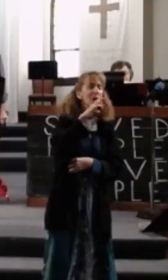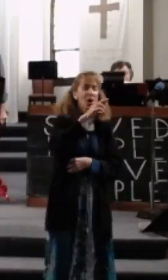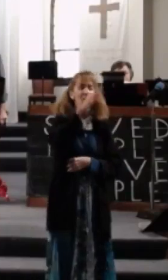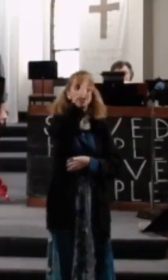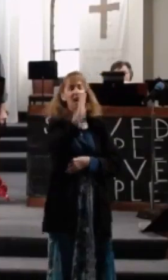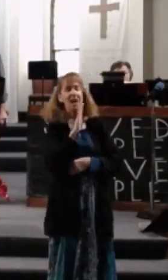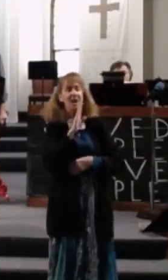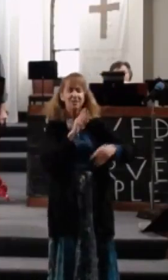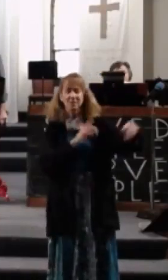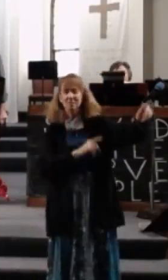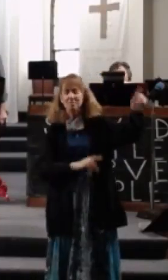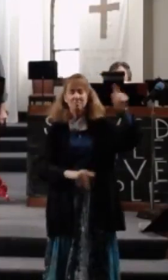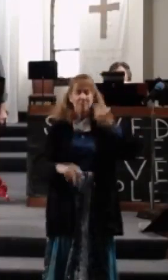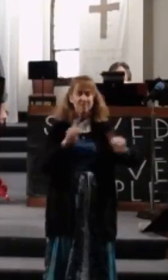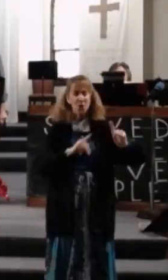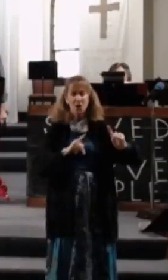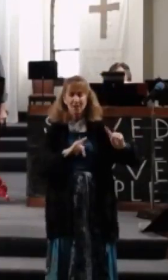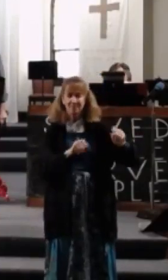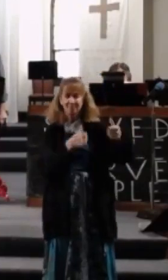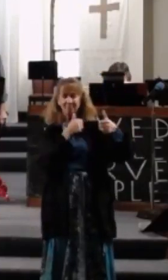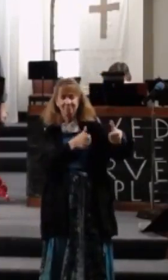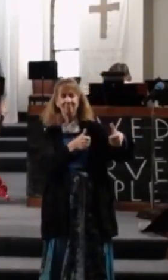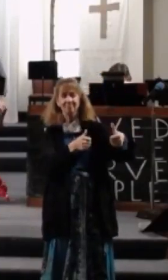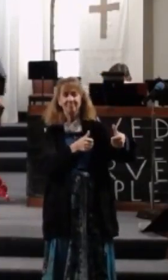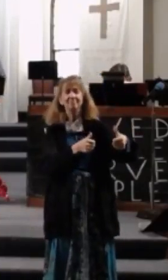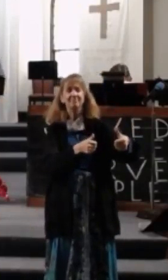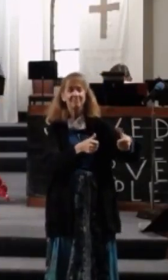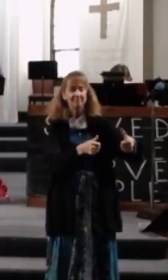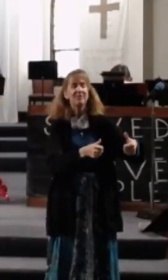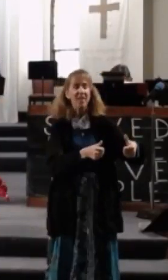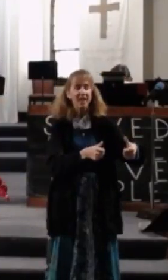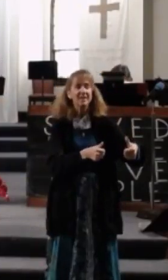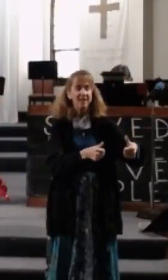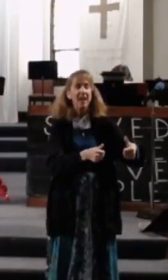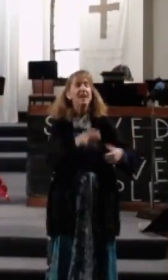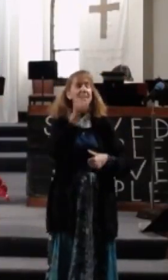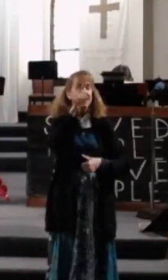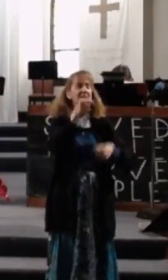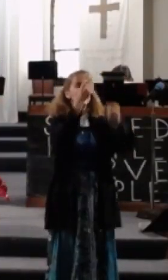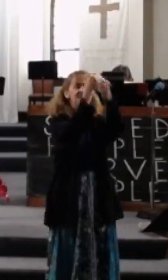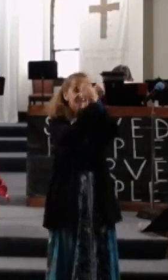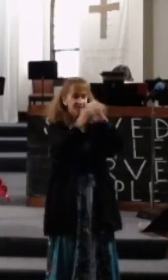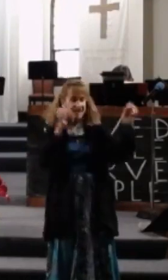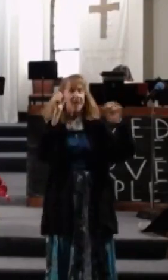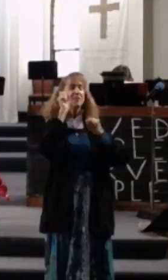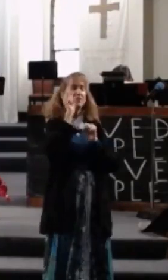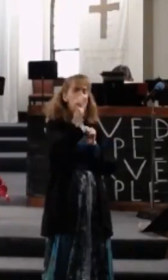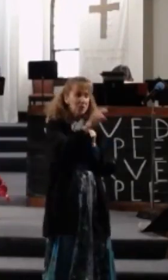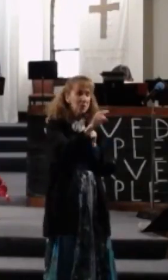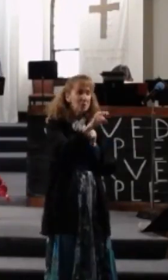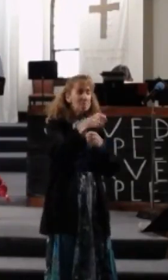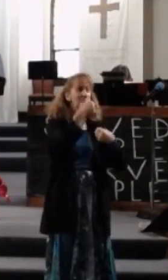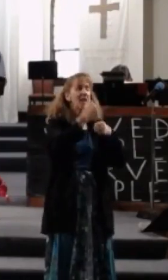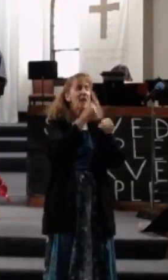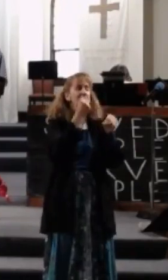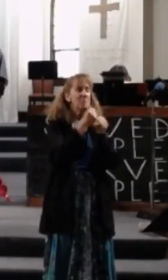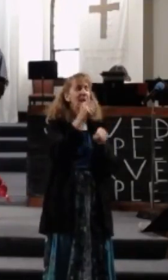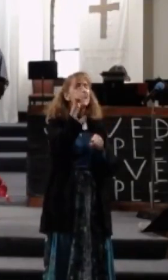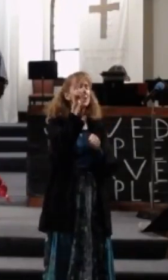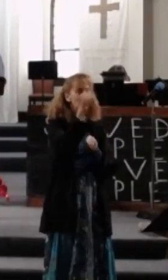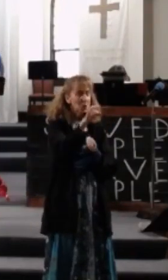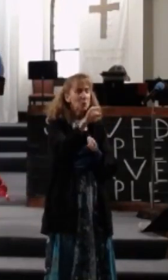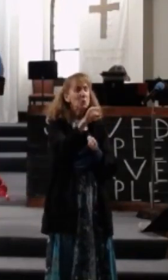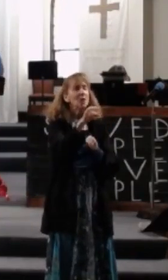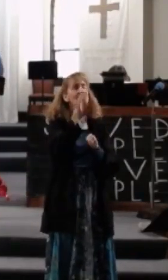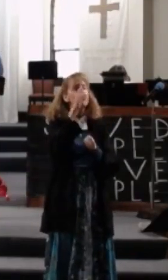God's workmanship. He has saved us, sanctified us, and equipped us for